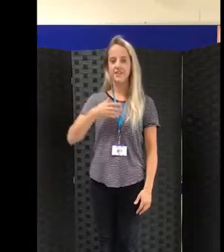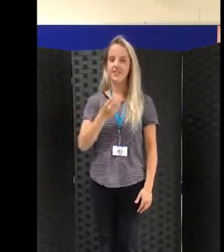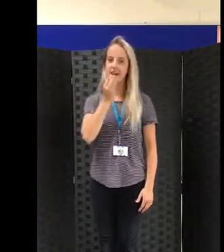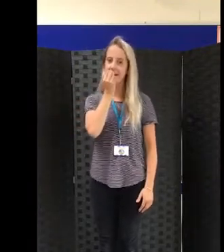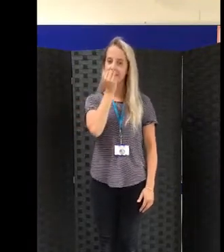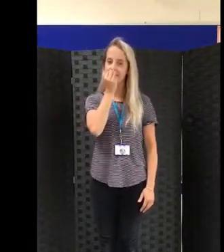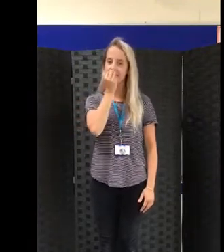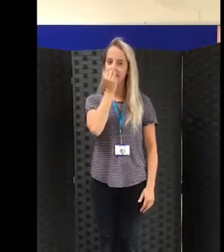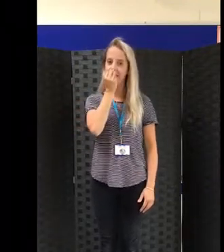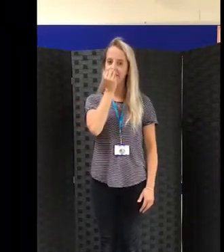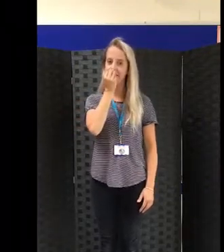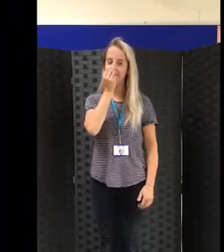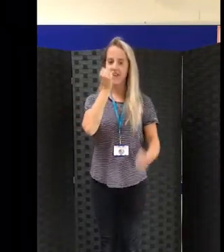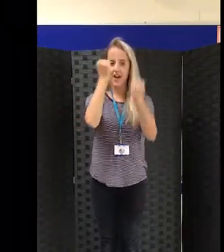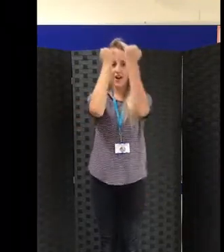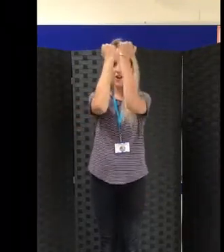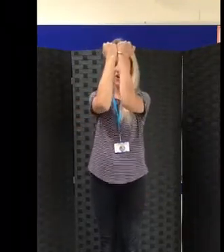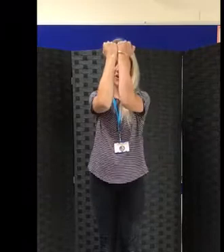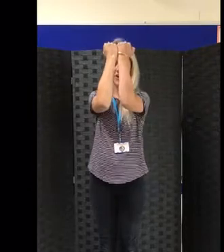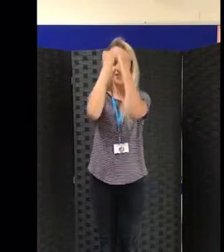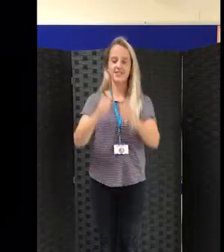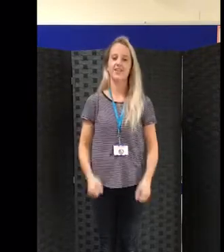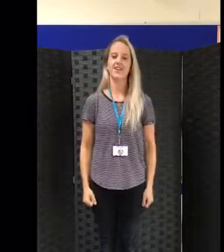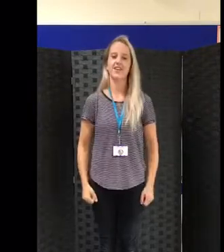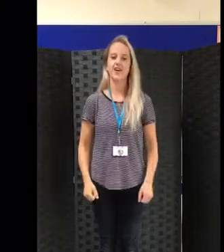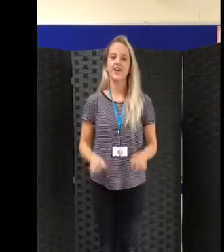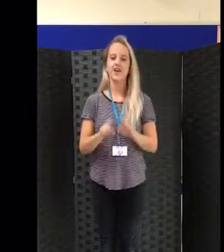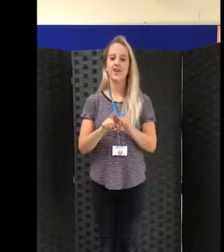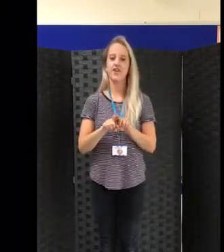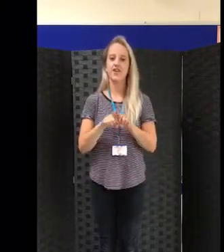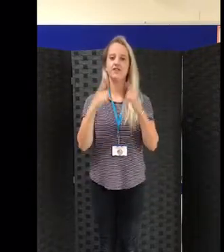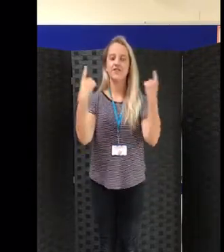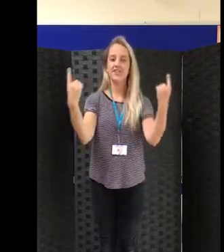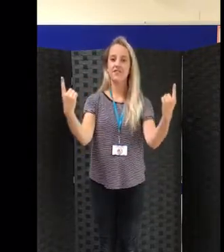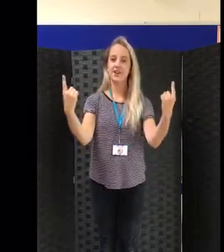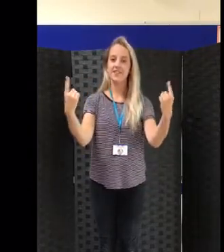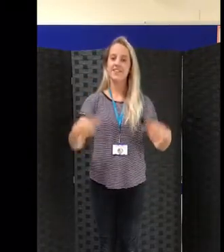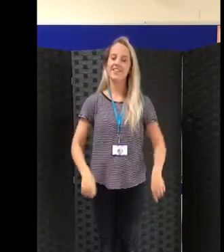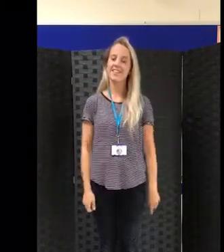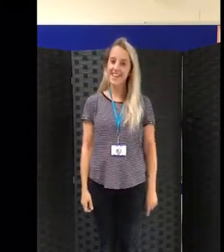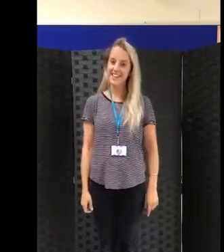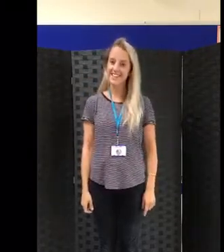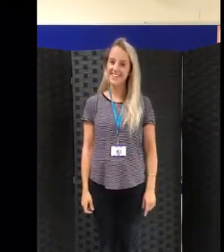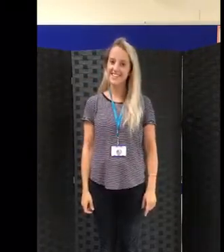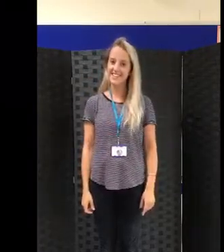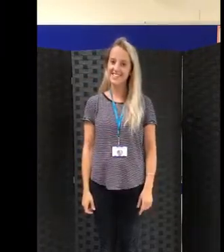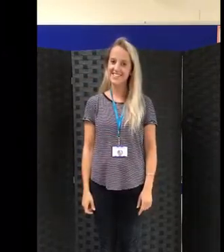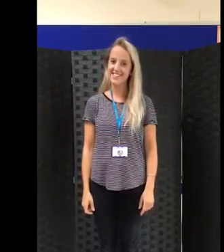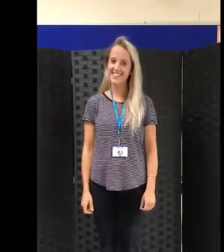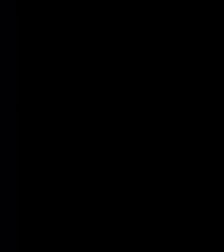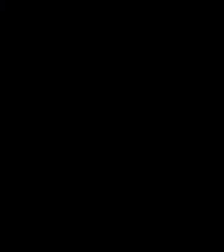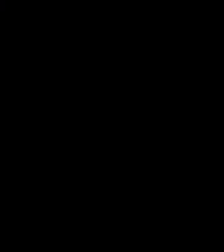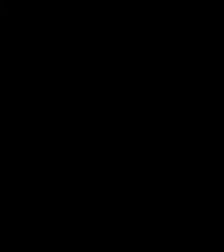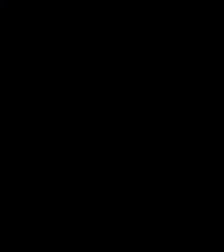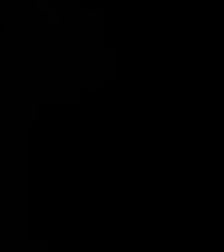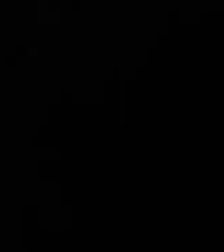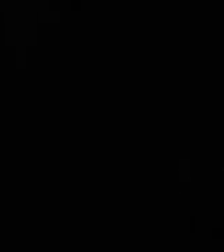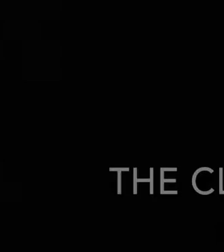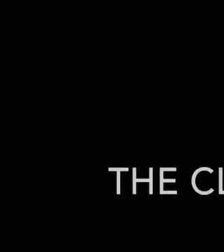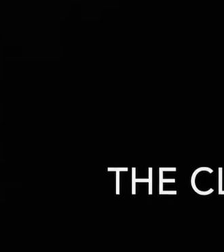feel, and smell lots of different things.